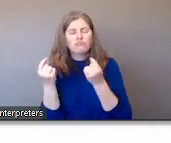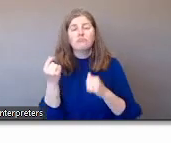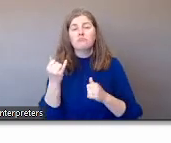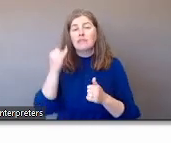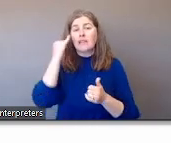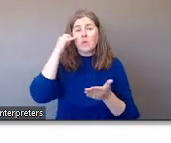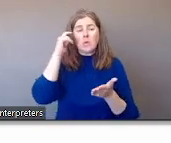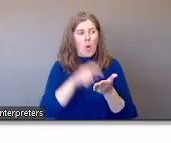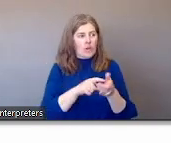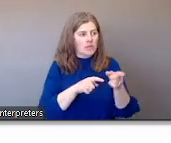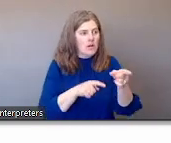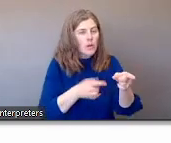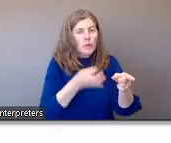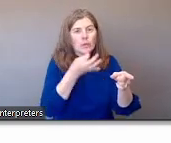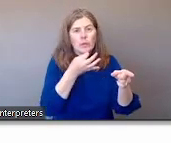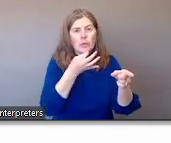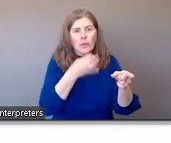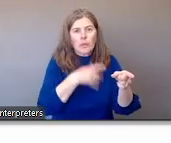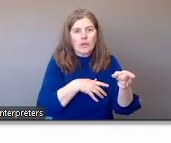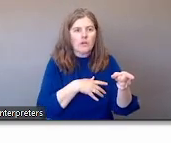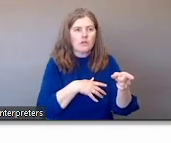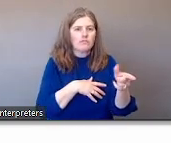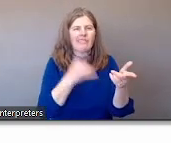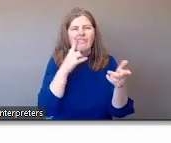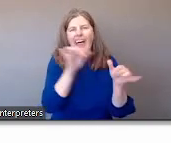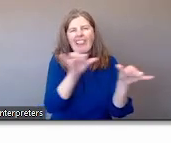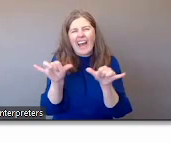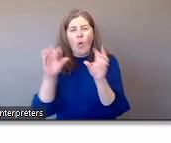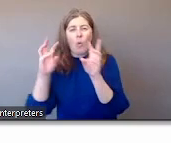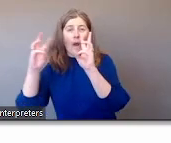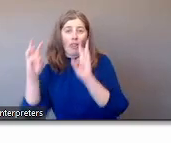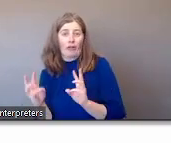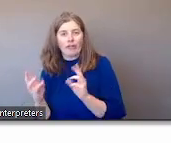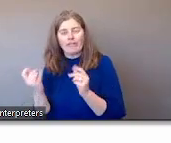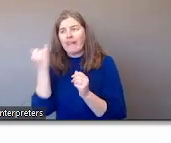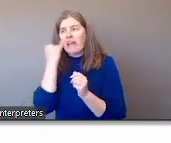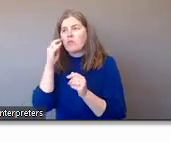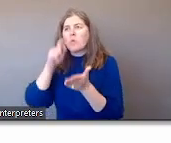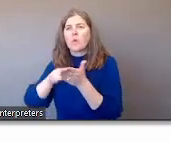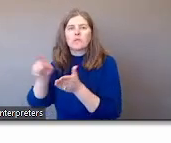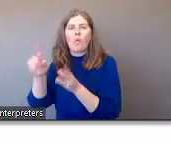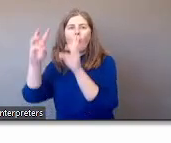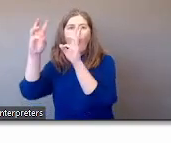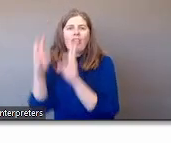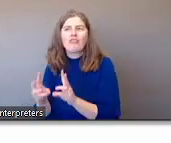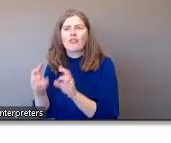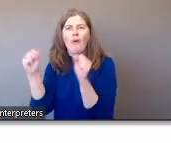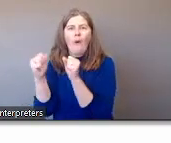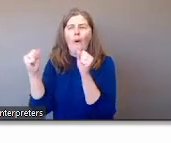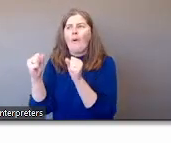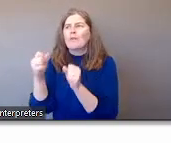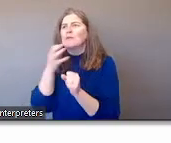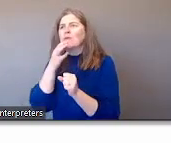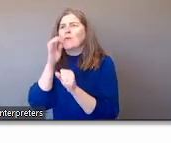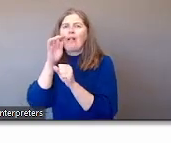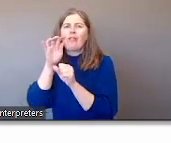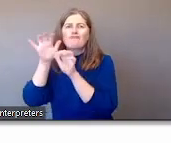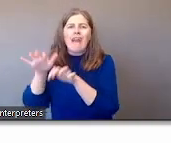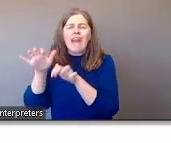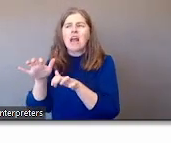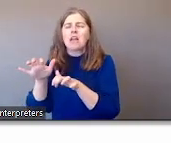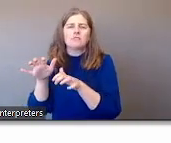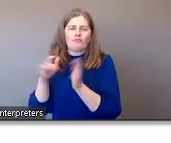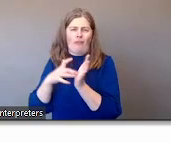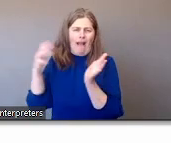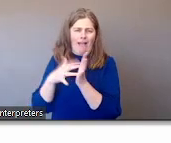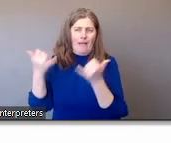cold front coming in, you might bring a heavier jacket with you to work. If you see rain coming in, which rarely happens, and if you